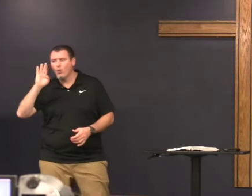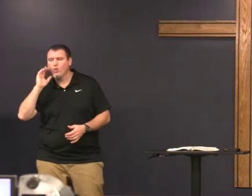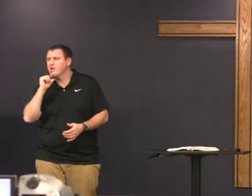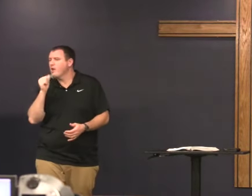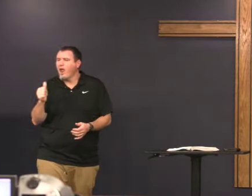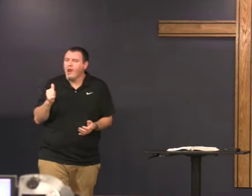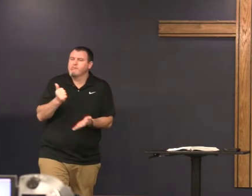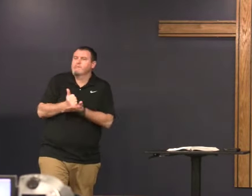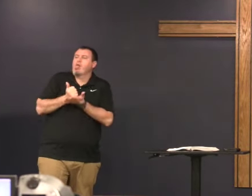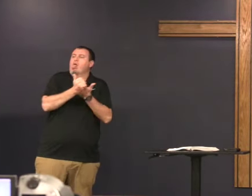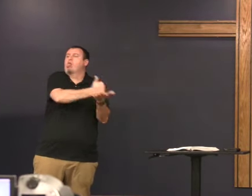Nebuchadnezzar and